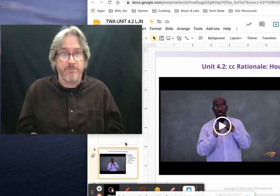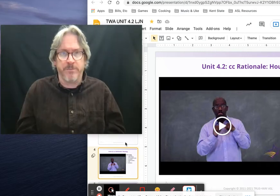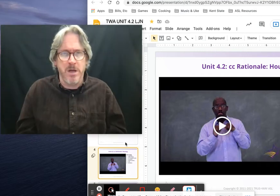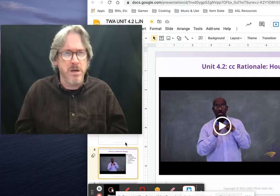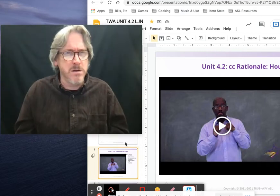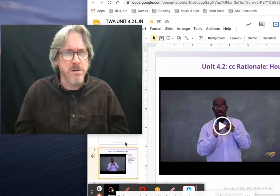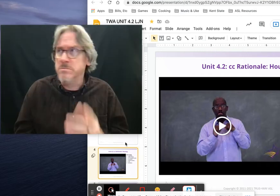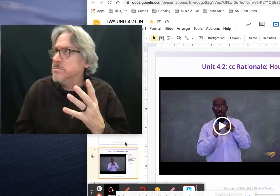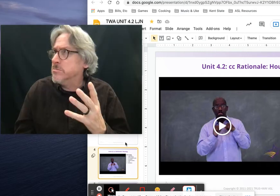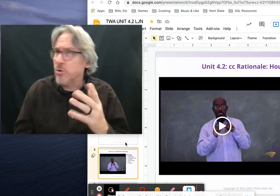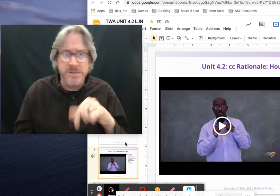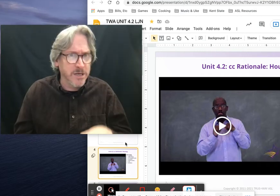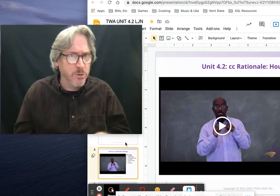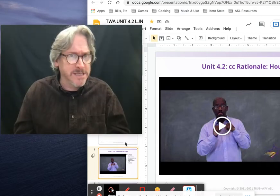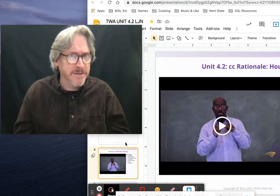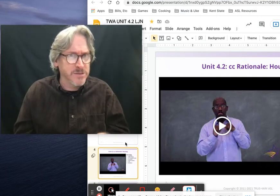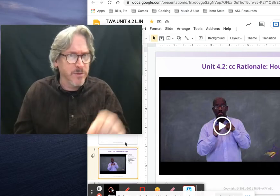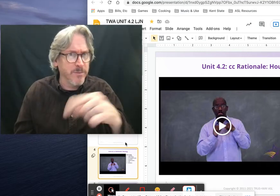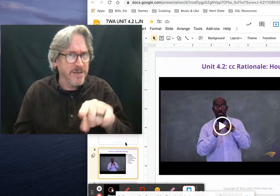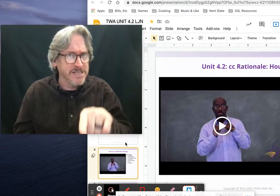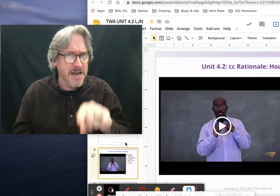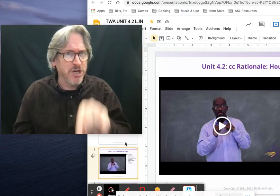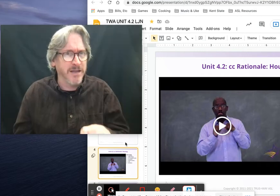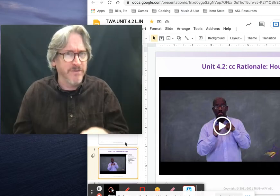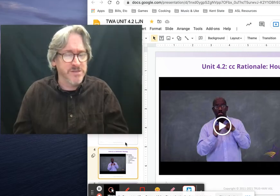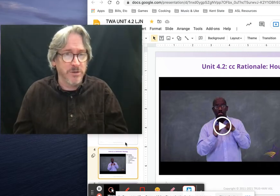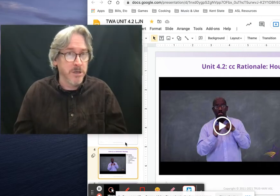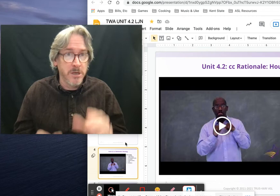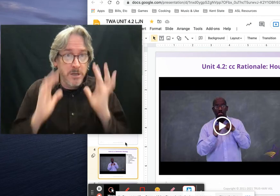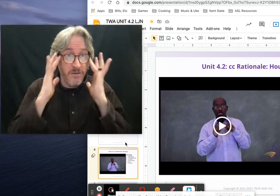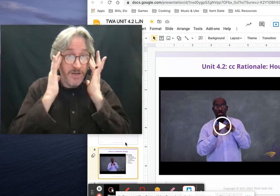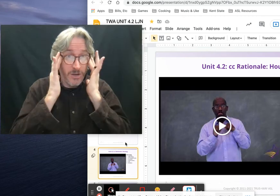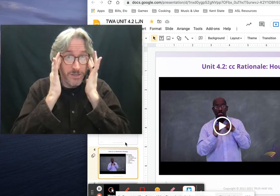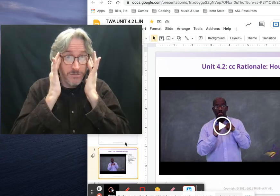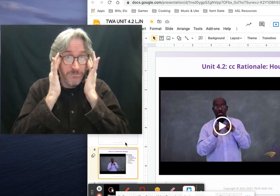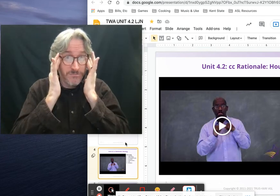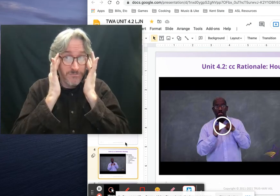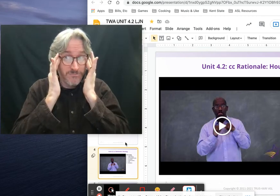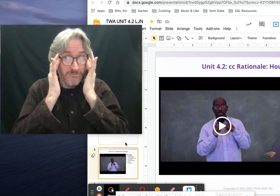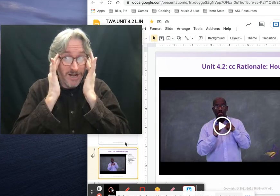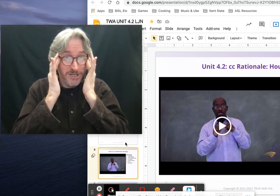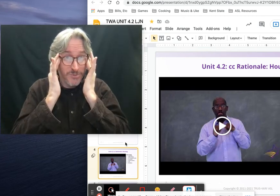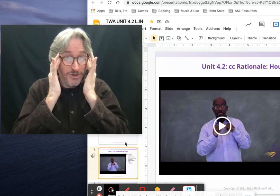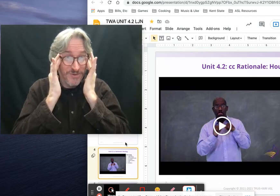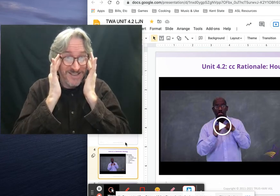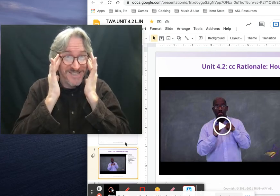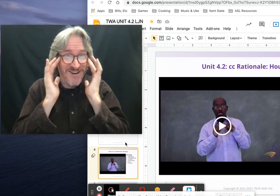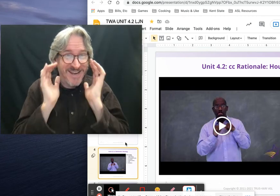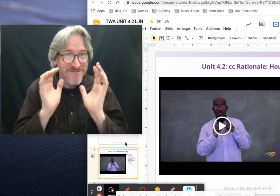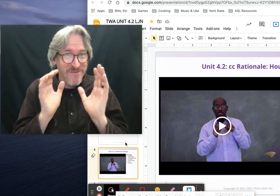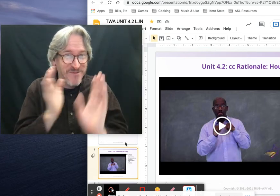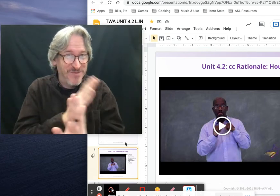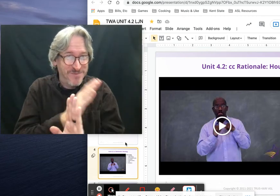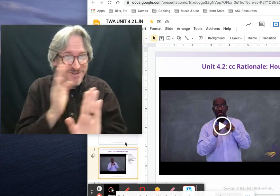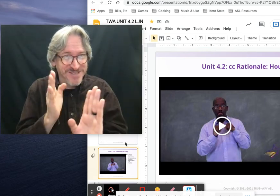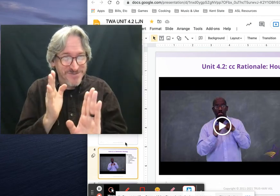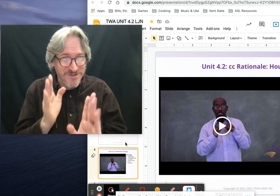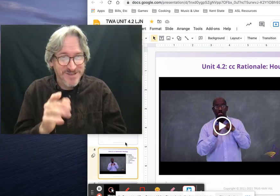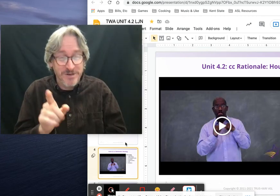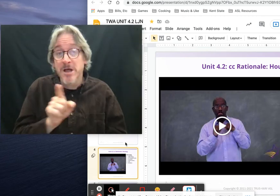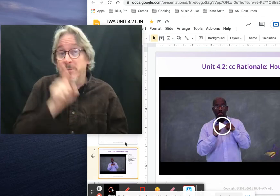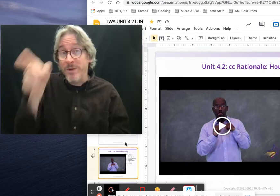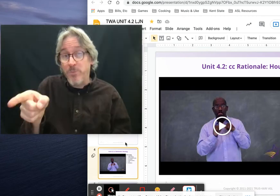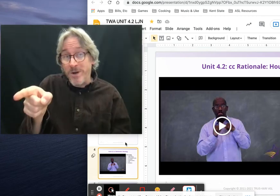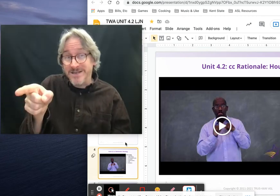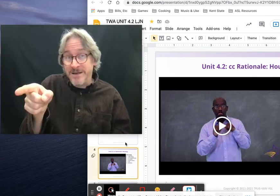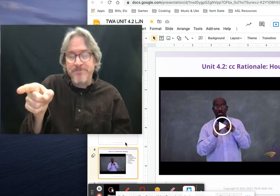there. Or is it in this one? There may be a snapshot in this one. The video is, I just worked with it, so I can't remember if it was the previous one or